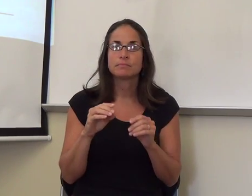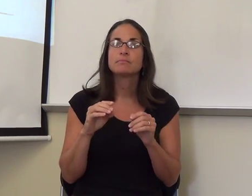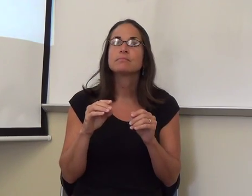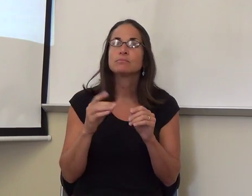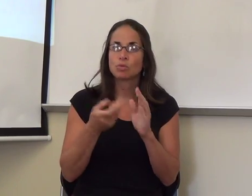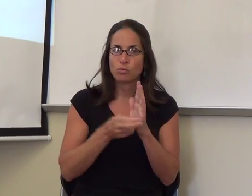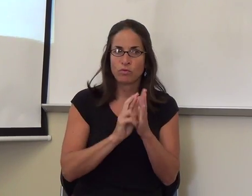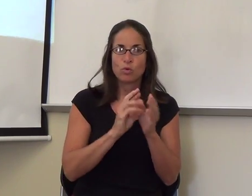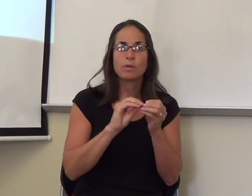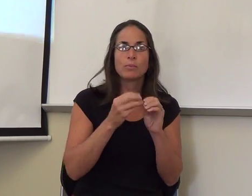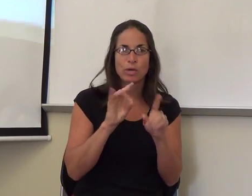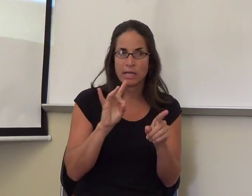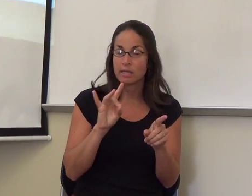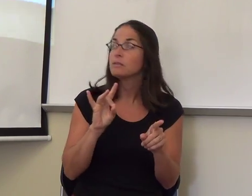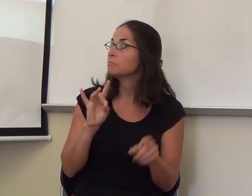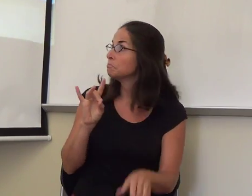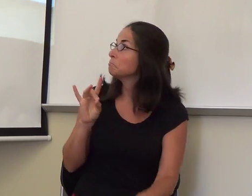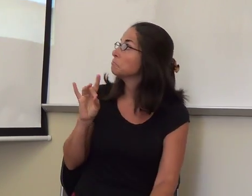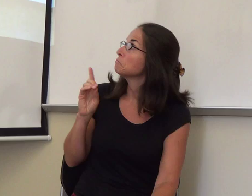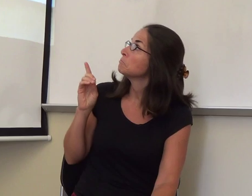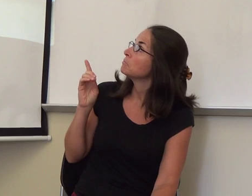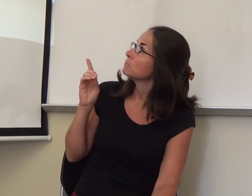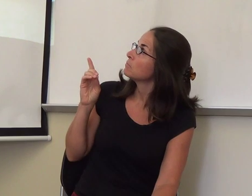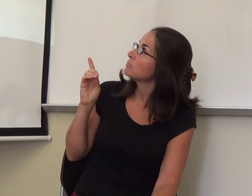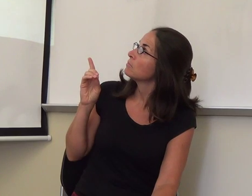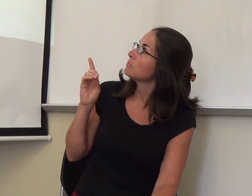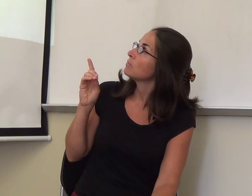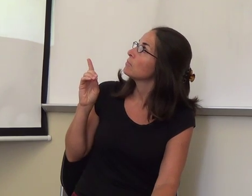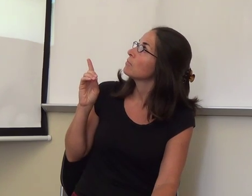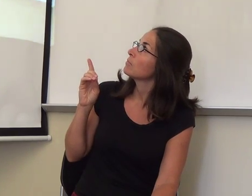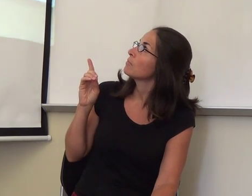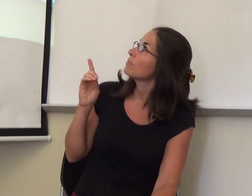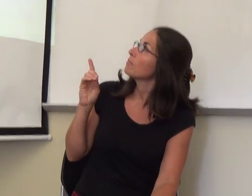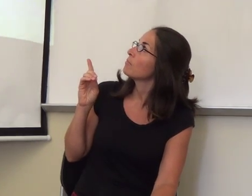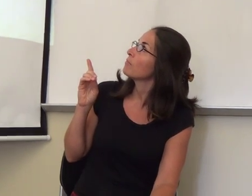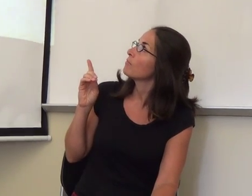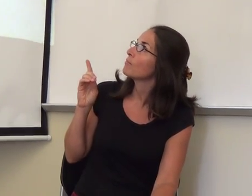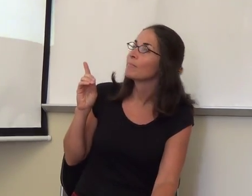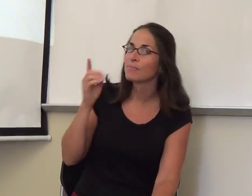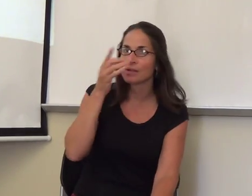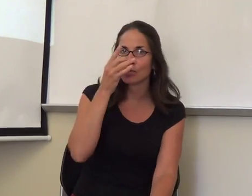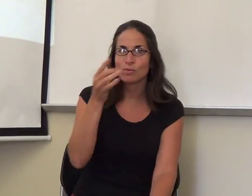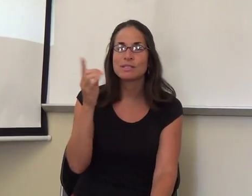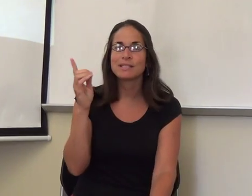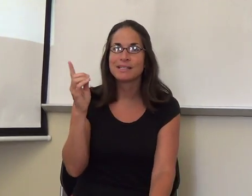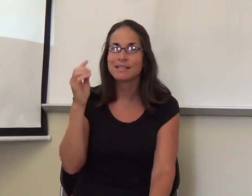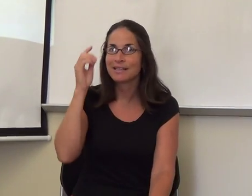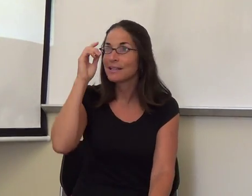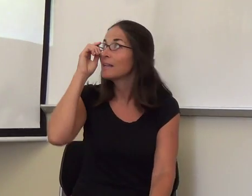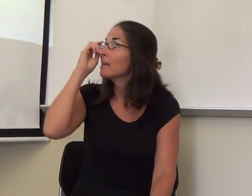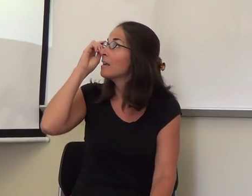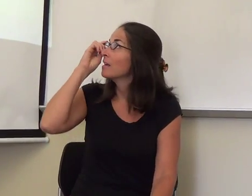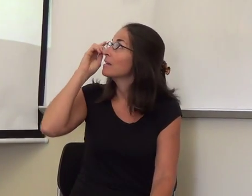Directions, he did not put the dog Okay, together right. good. This was an interesting one. You can see where this was coming from,